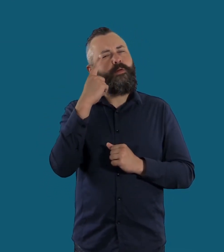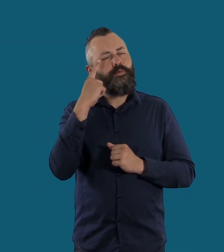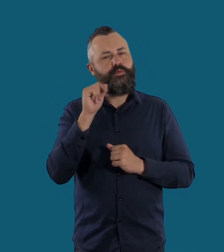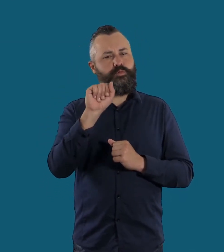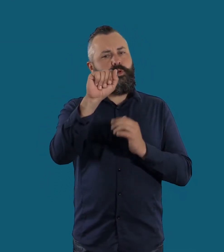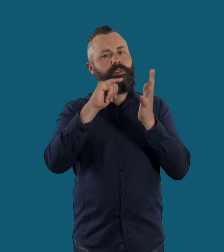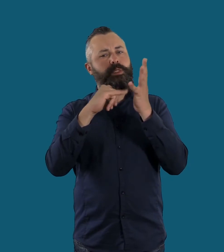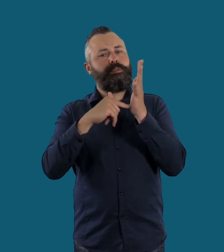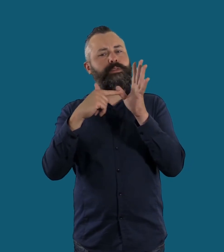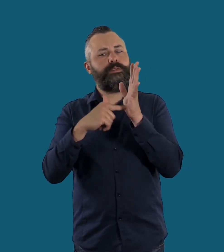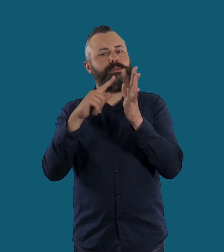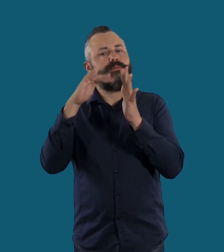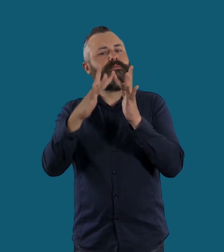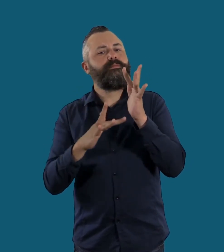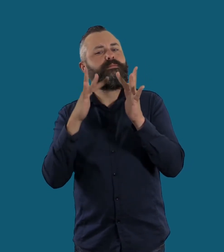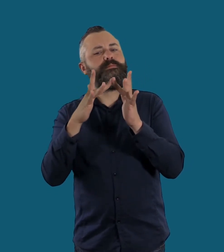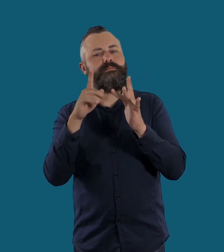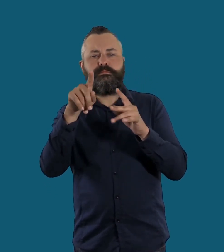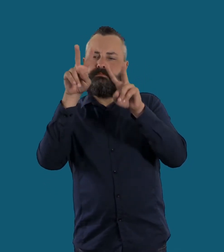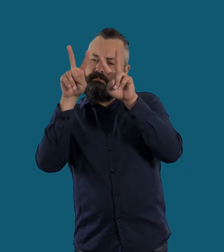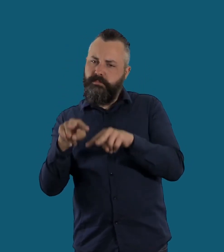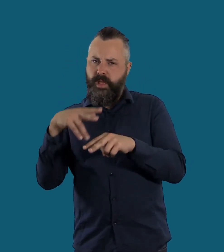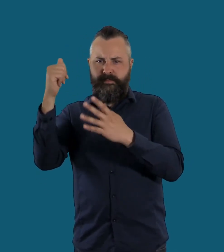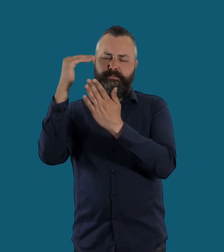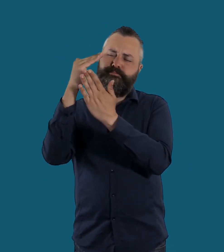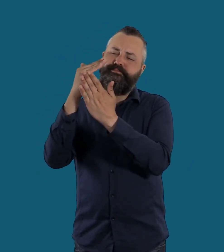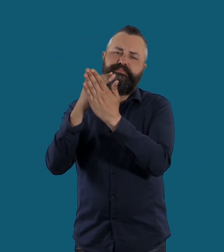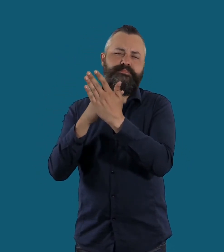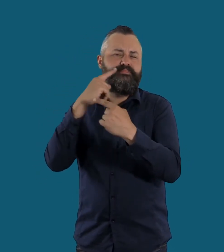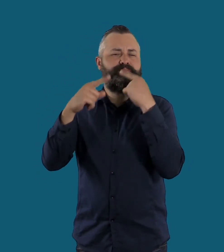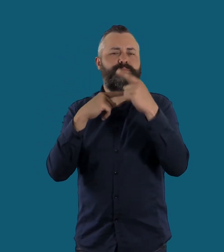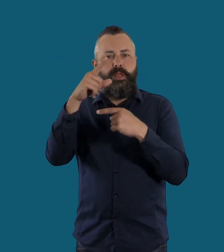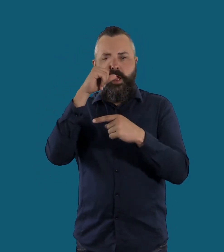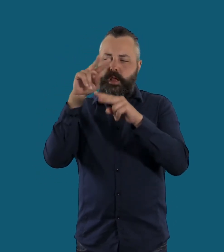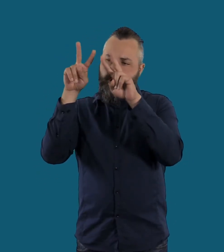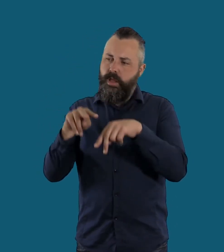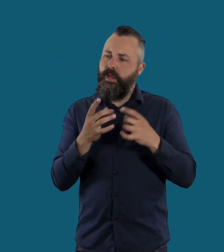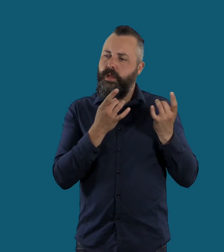Ensure that you do some research online for your local guidelines to help you prepare for bushfires that have affected your area.